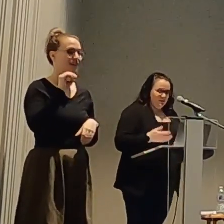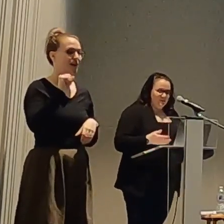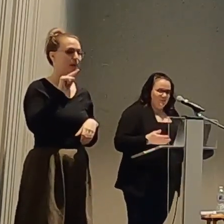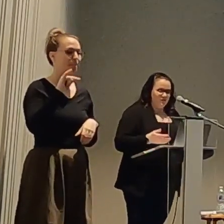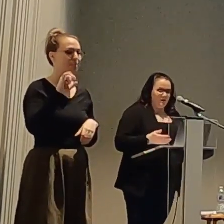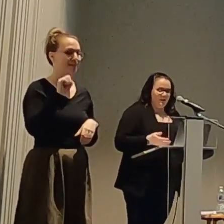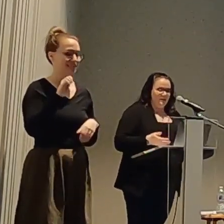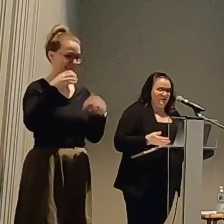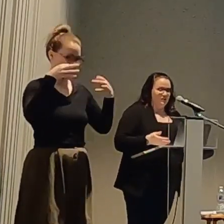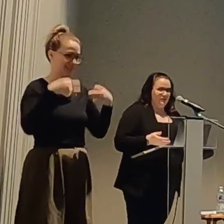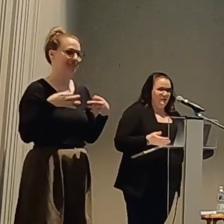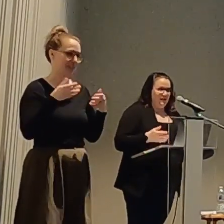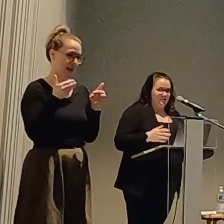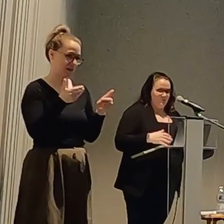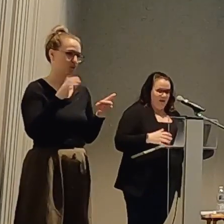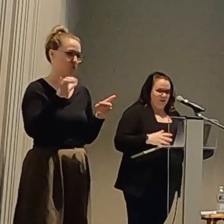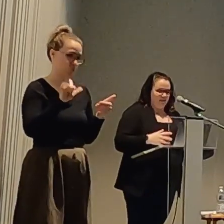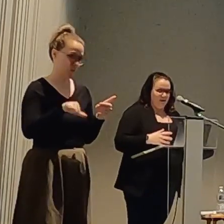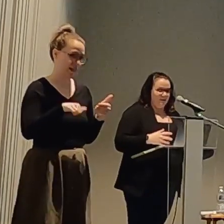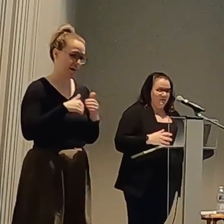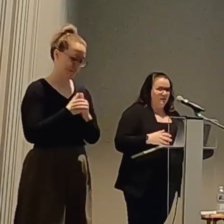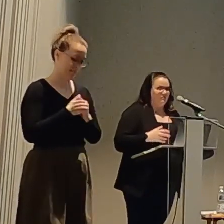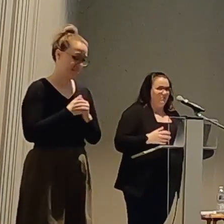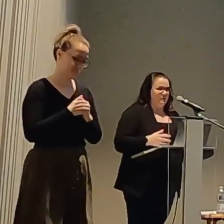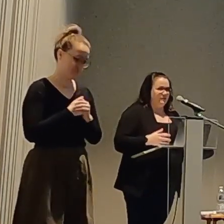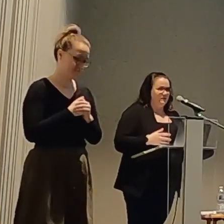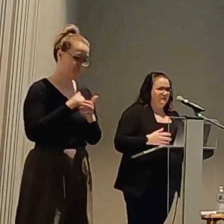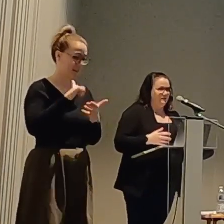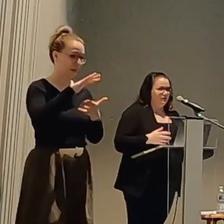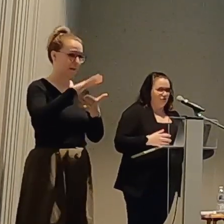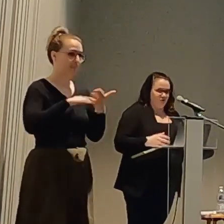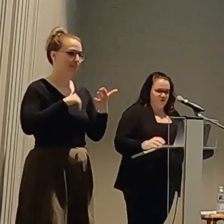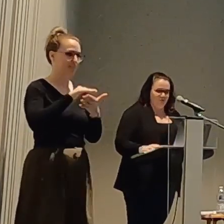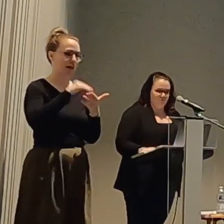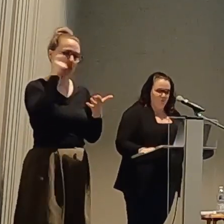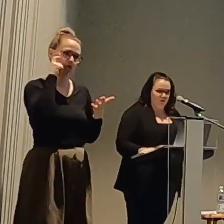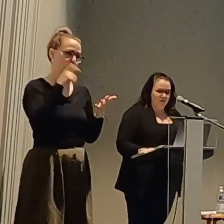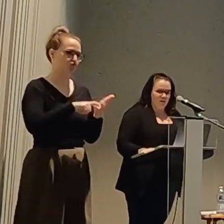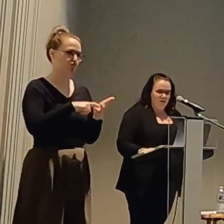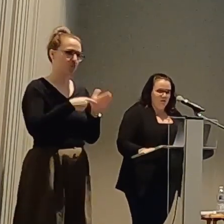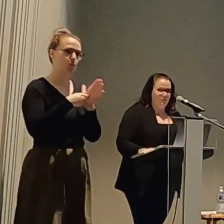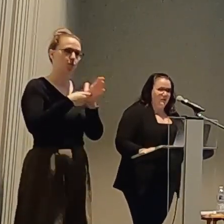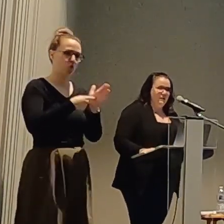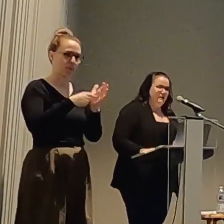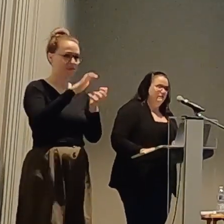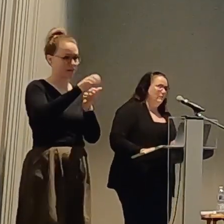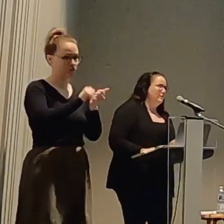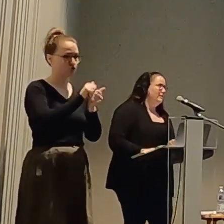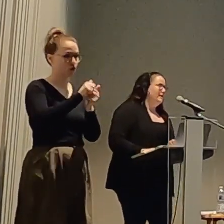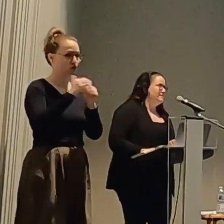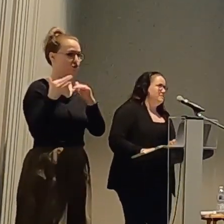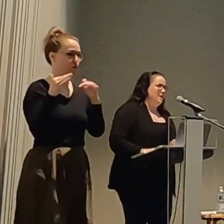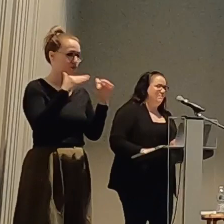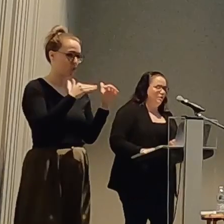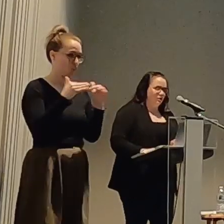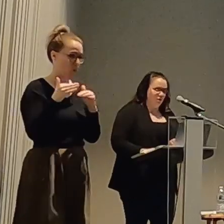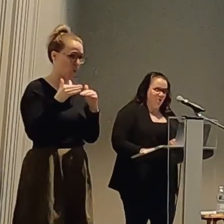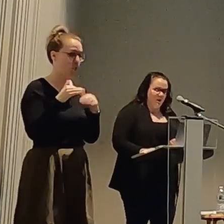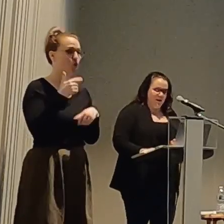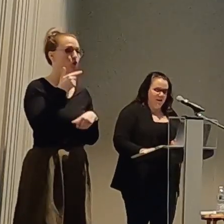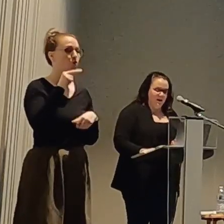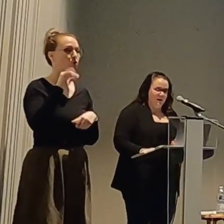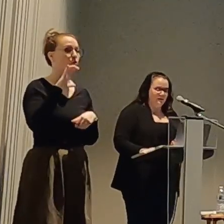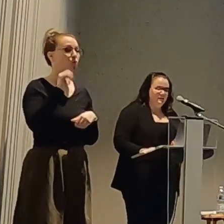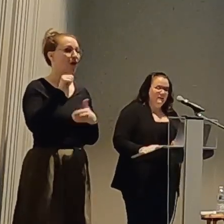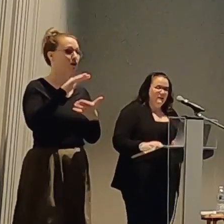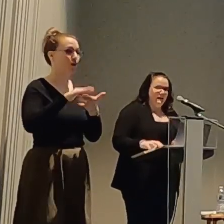So because of its recognition as a painting that represents the destruction of war, Guernica has become a